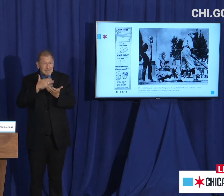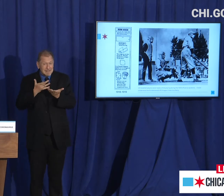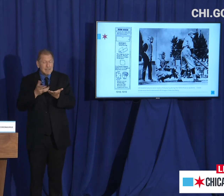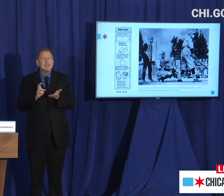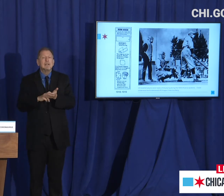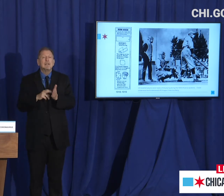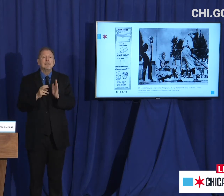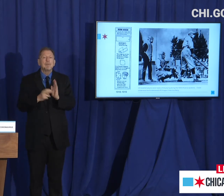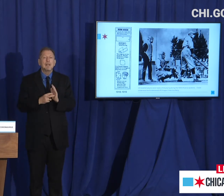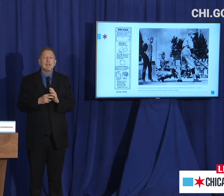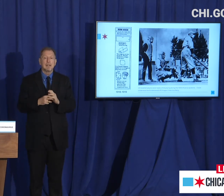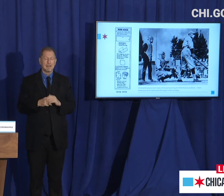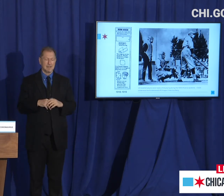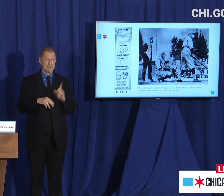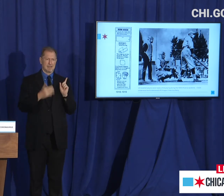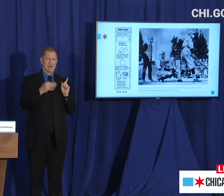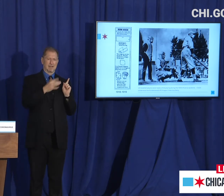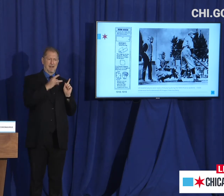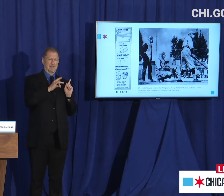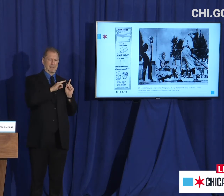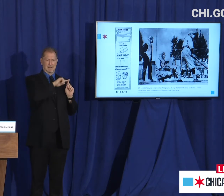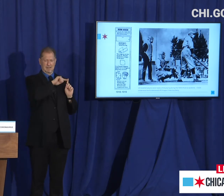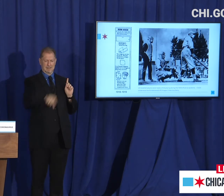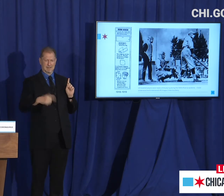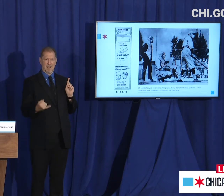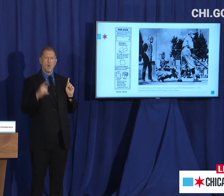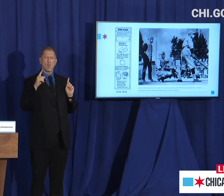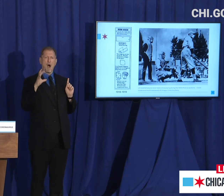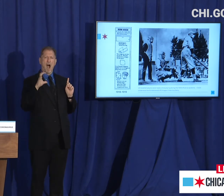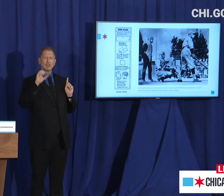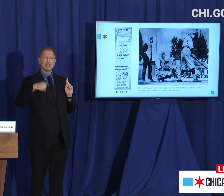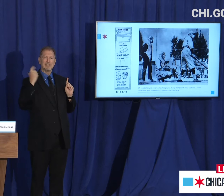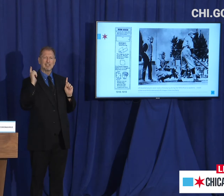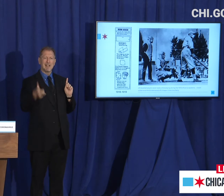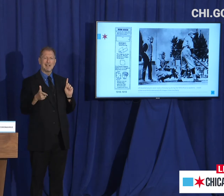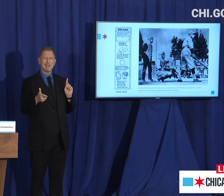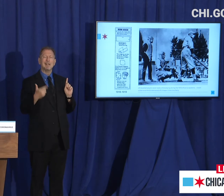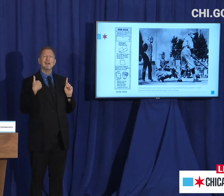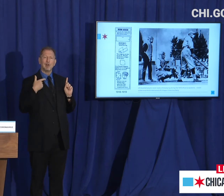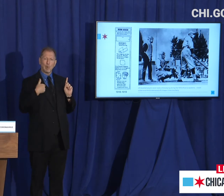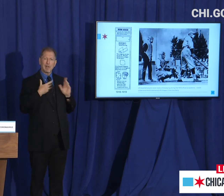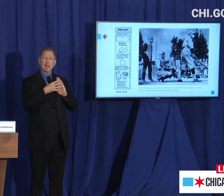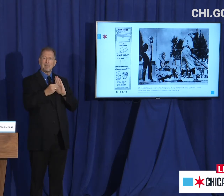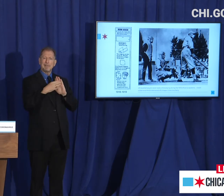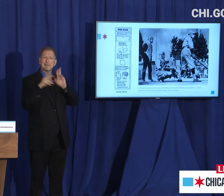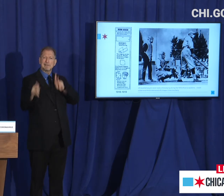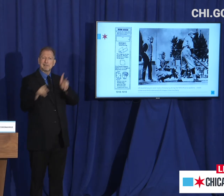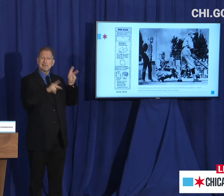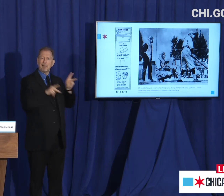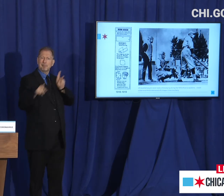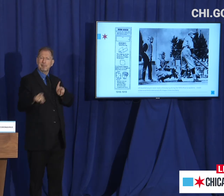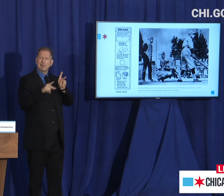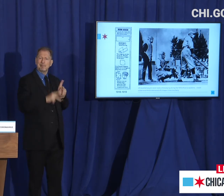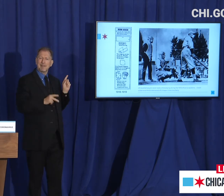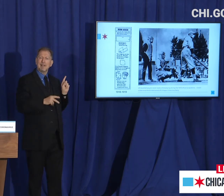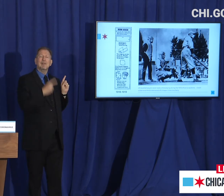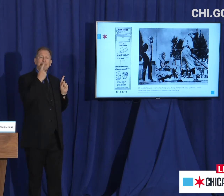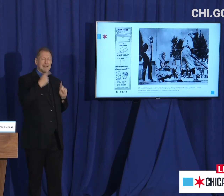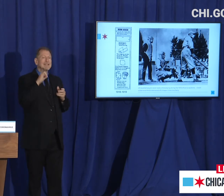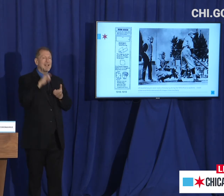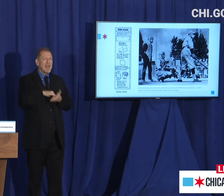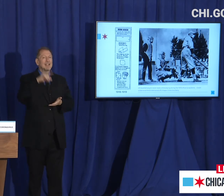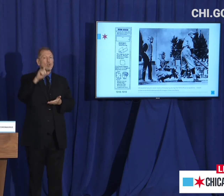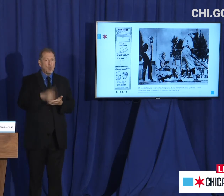is, 100 years later, we're doing a lot of the same things that we had to do then, because this is what is in